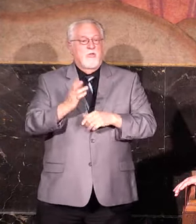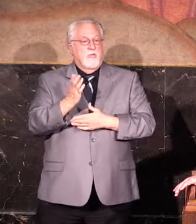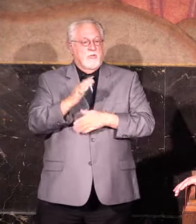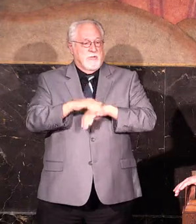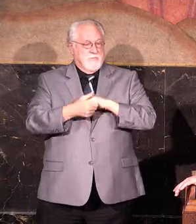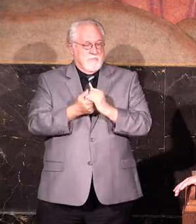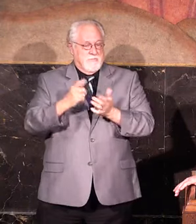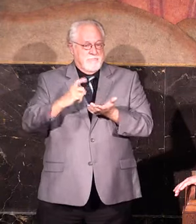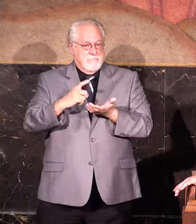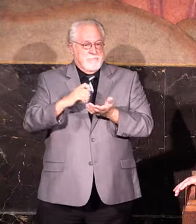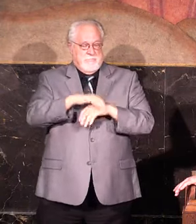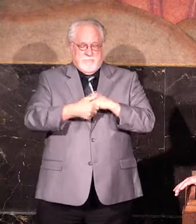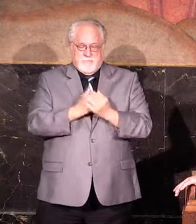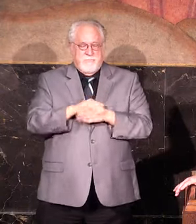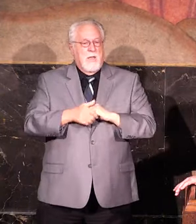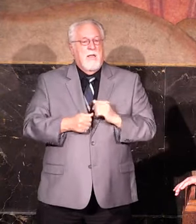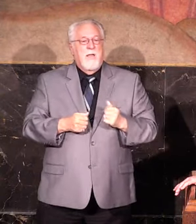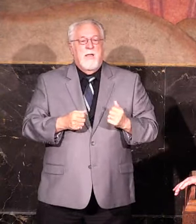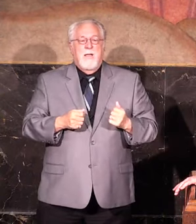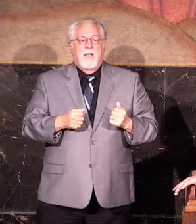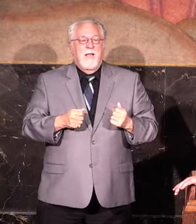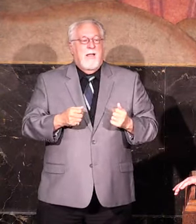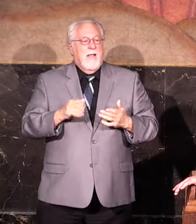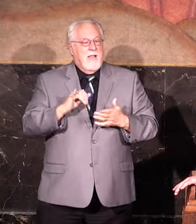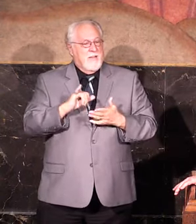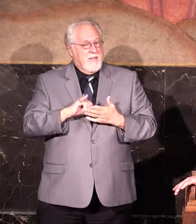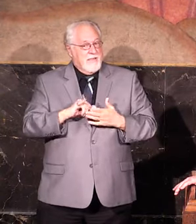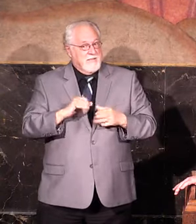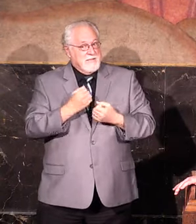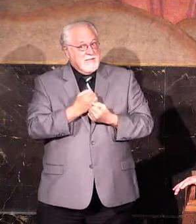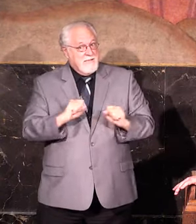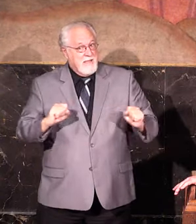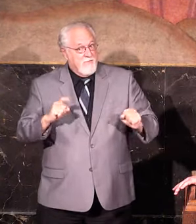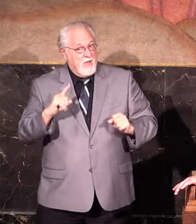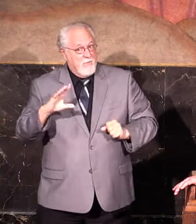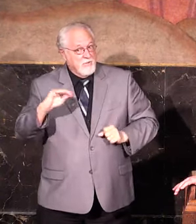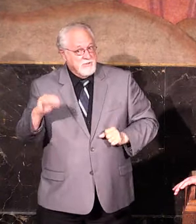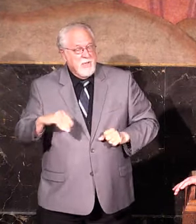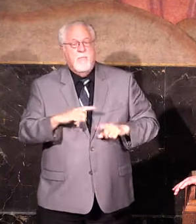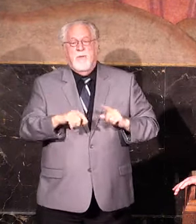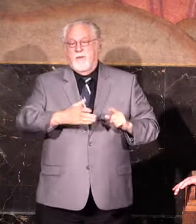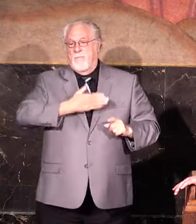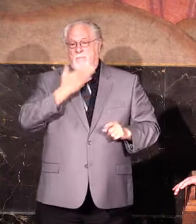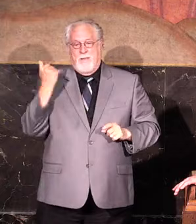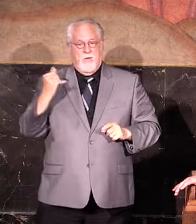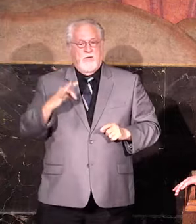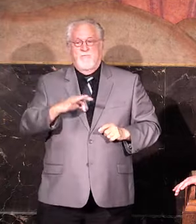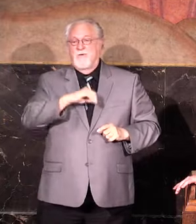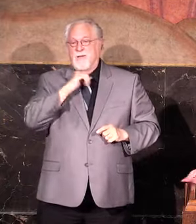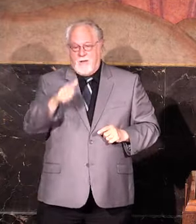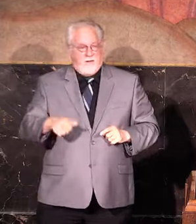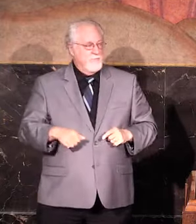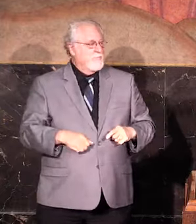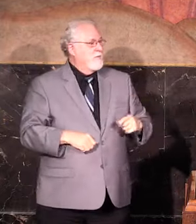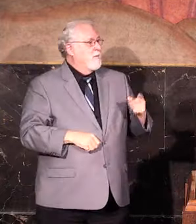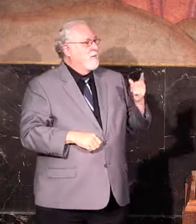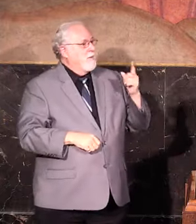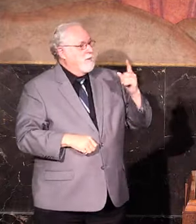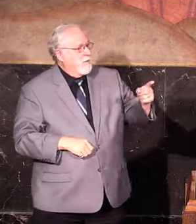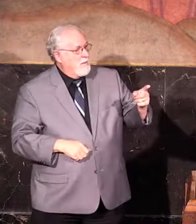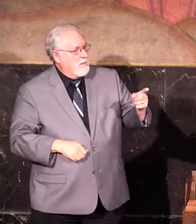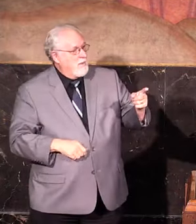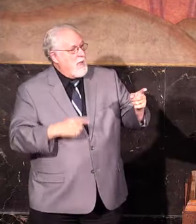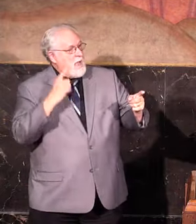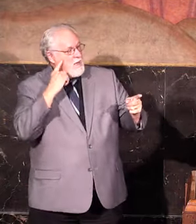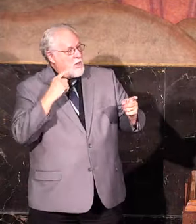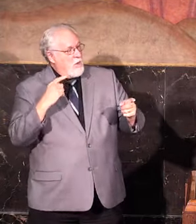sanitizer, I can't tell you that that was entirely safe, but I can tell you it was much, much safer if you didn't do those things. Yes, sir. I know in the